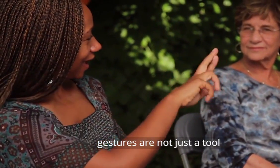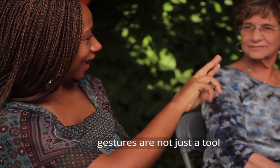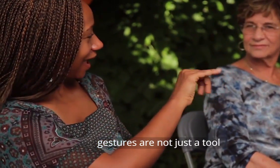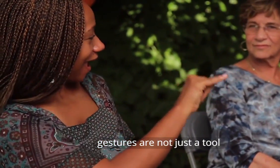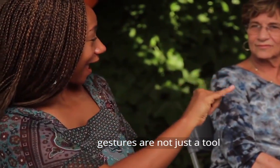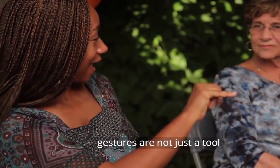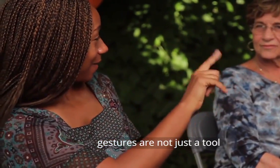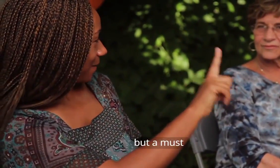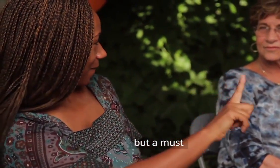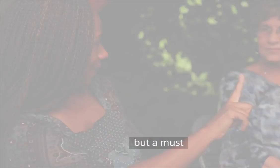not just a tool, but a must.